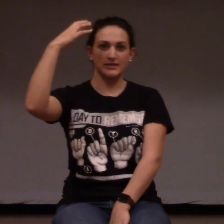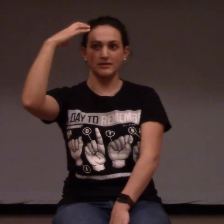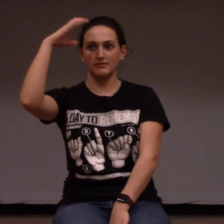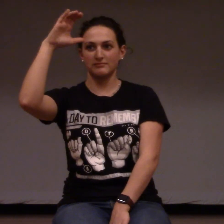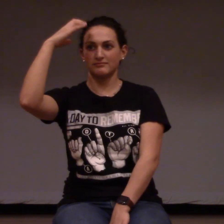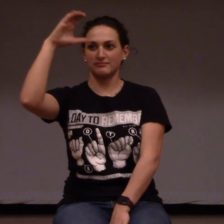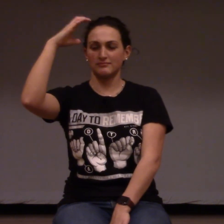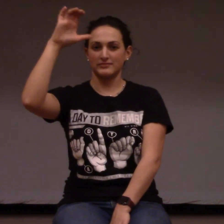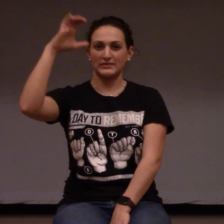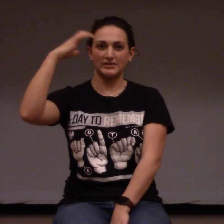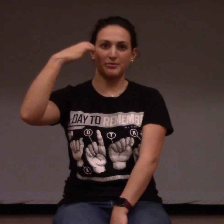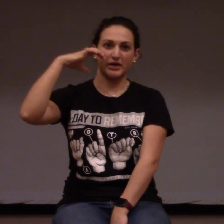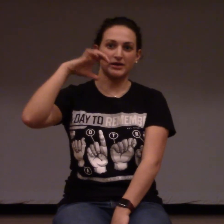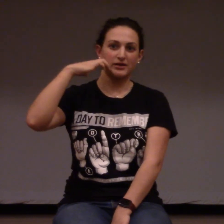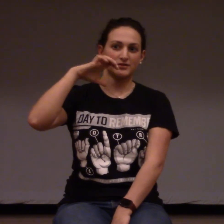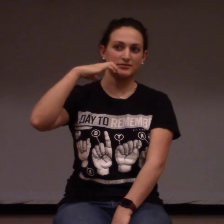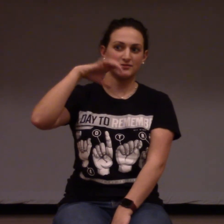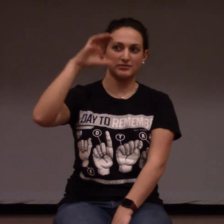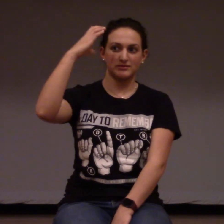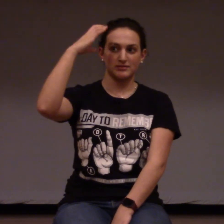Cousin, depending.